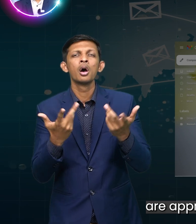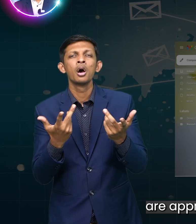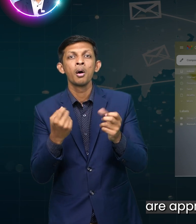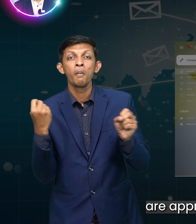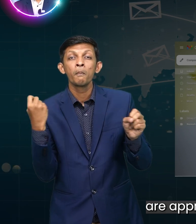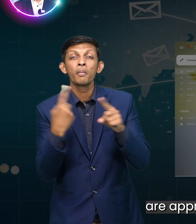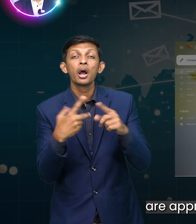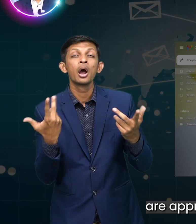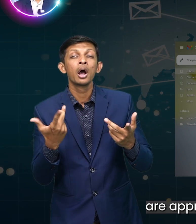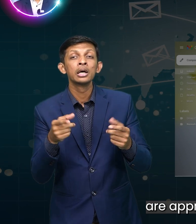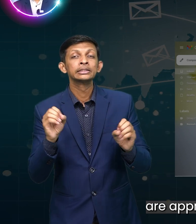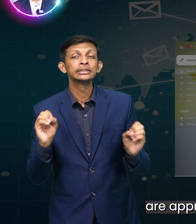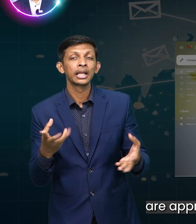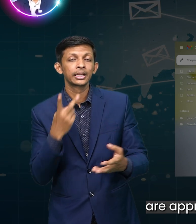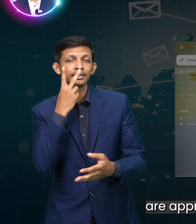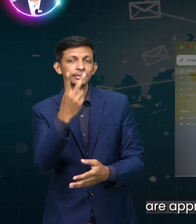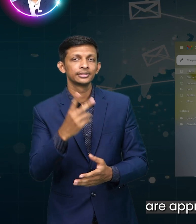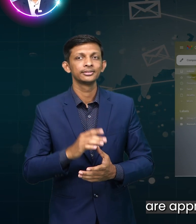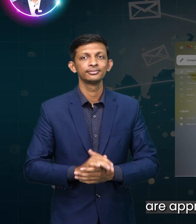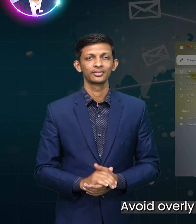are appropriate ways to begin.